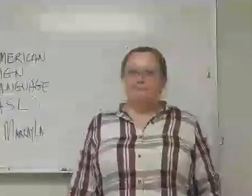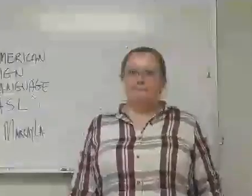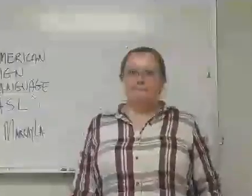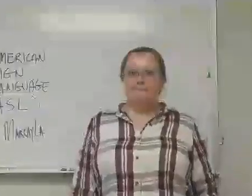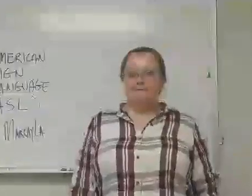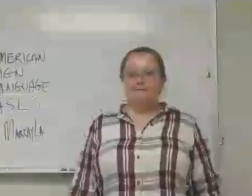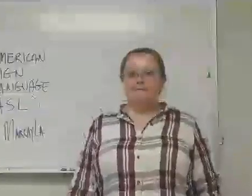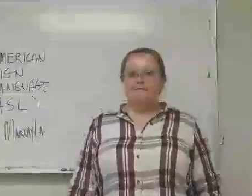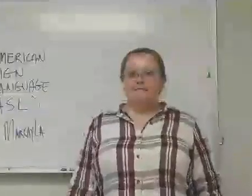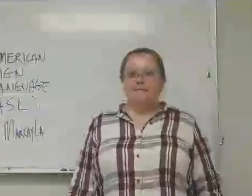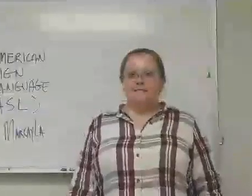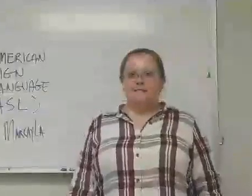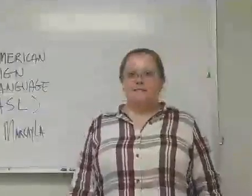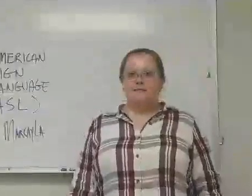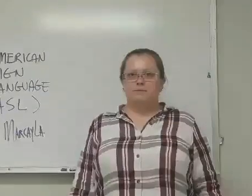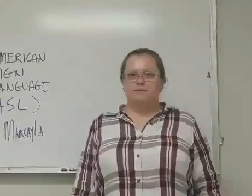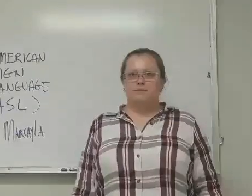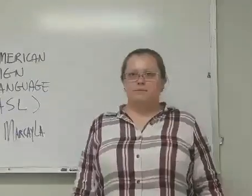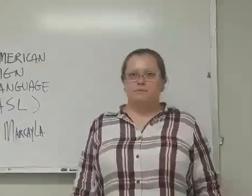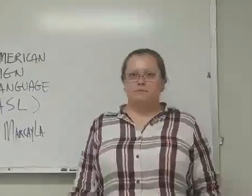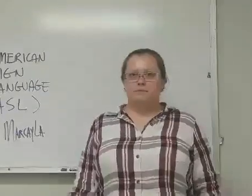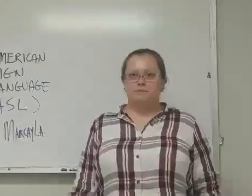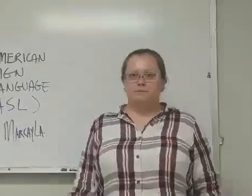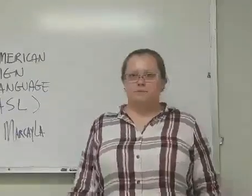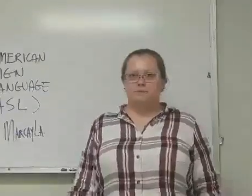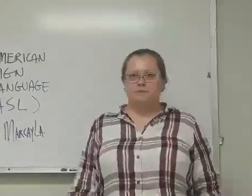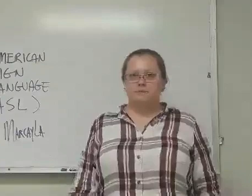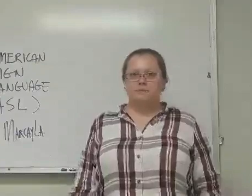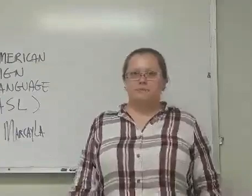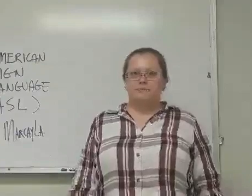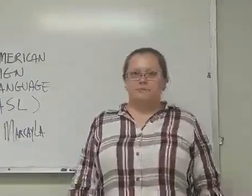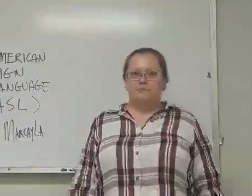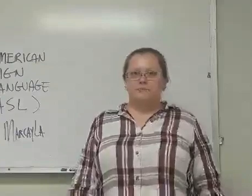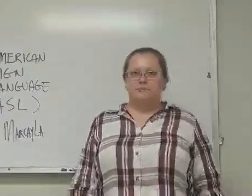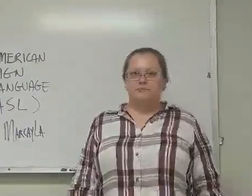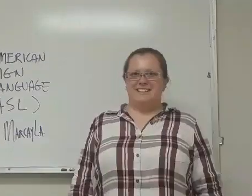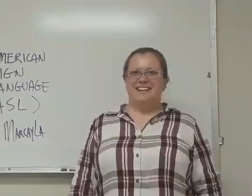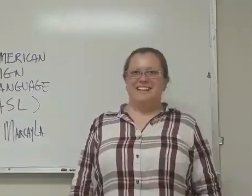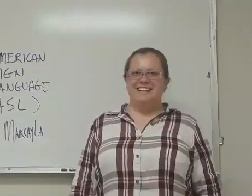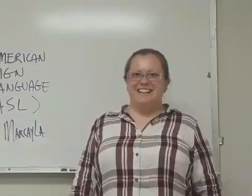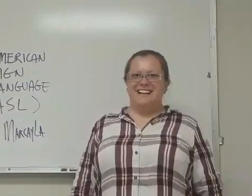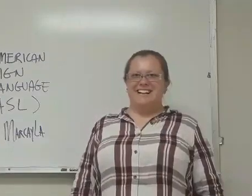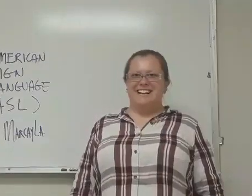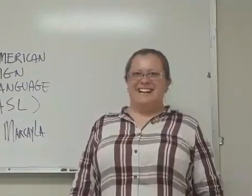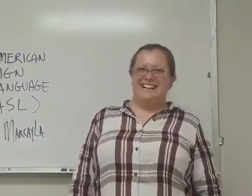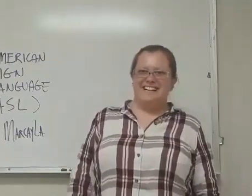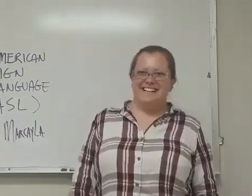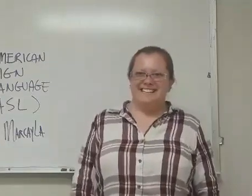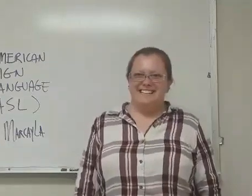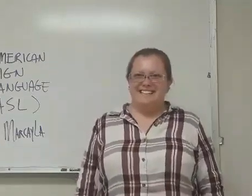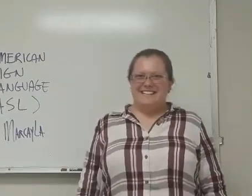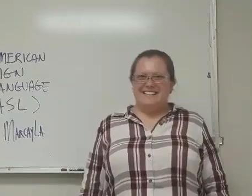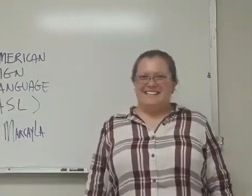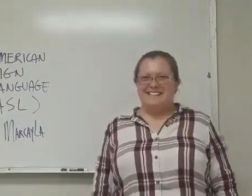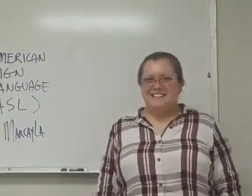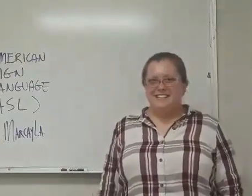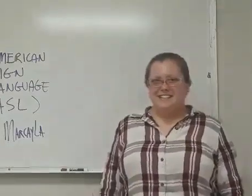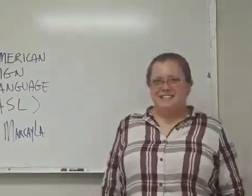you didn't know the proper ASL. Oh, okay, we're back. Sorry, guys, the signal cut out for a sec. And worst case, if